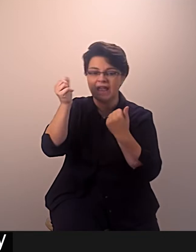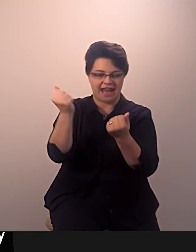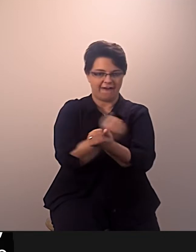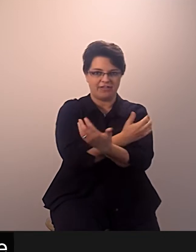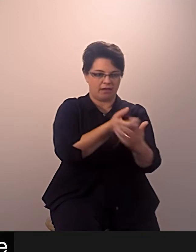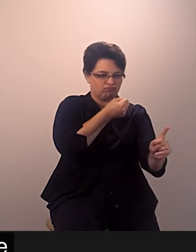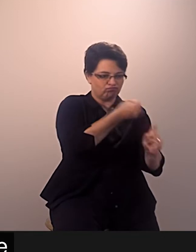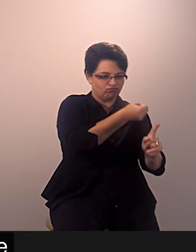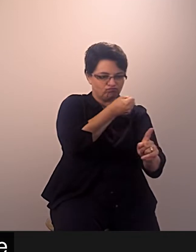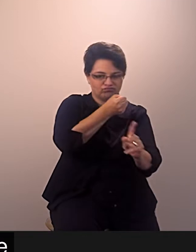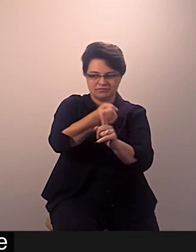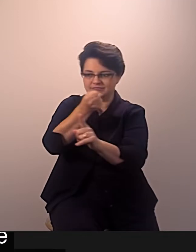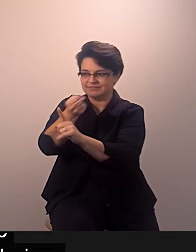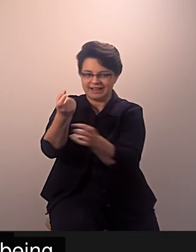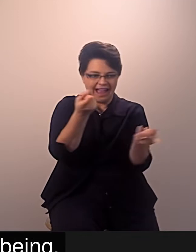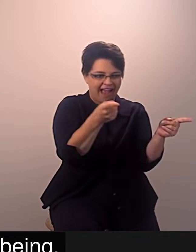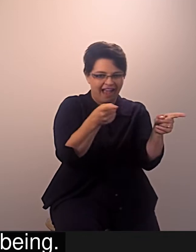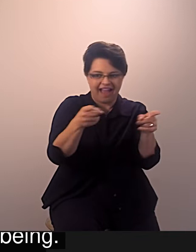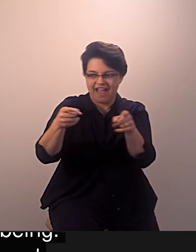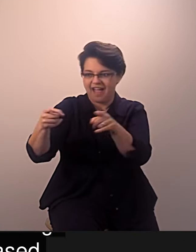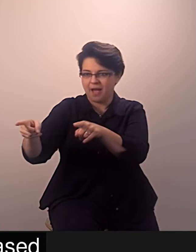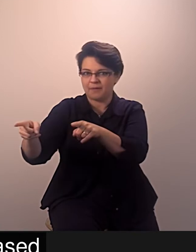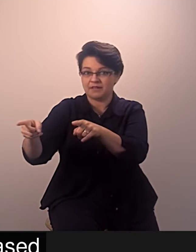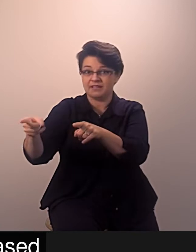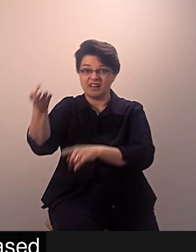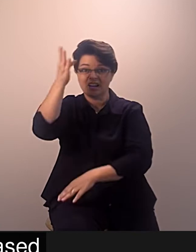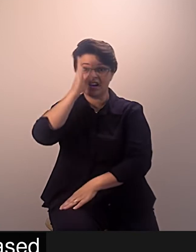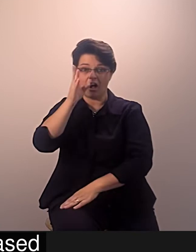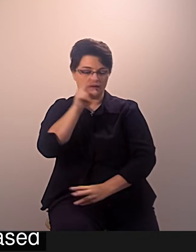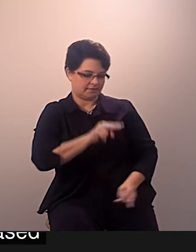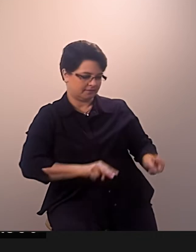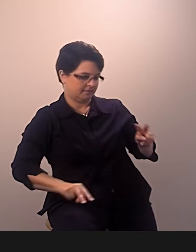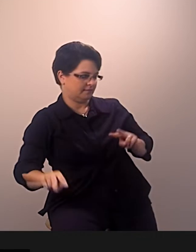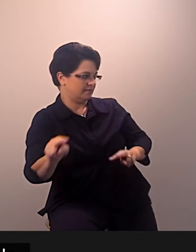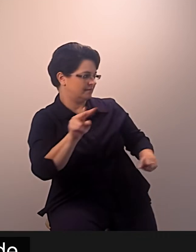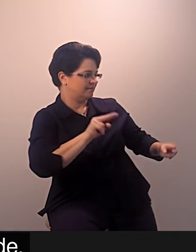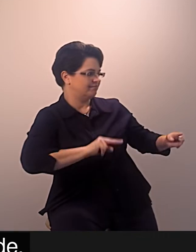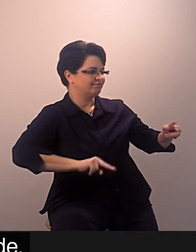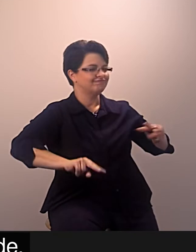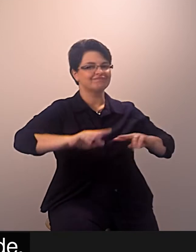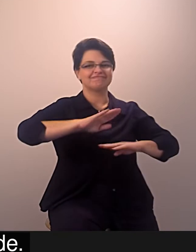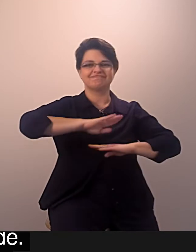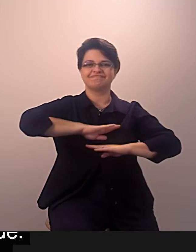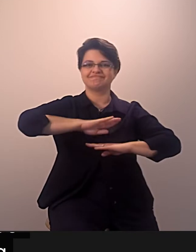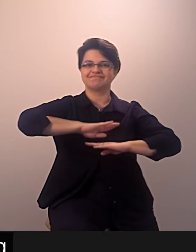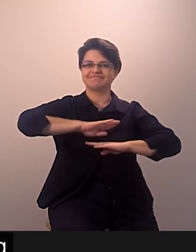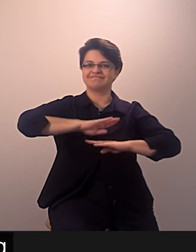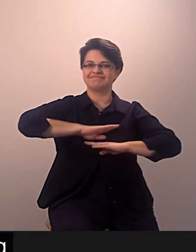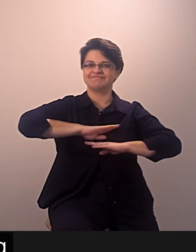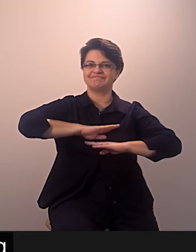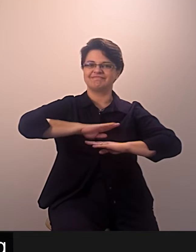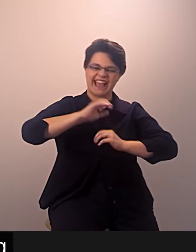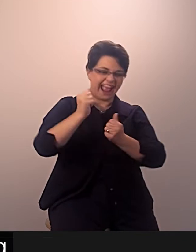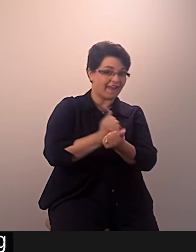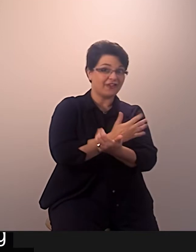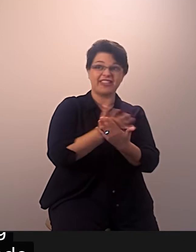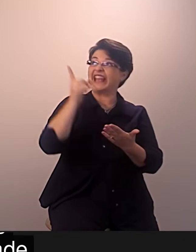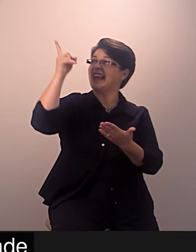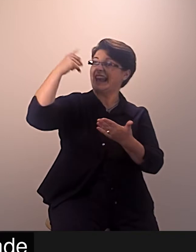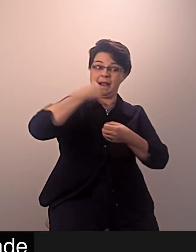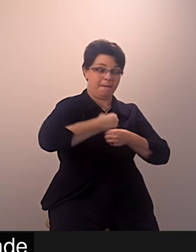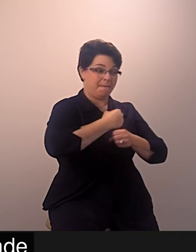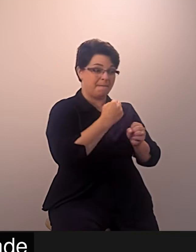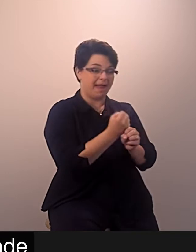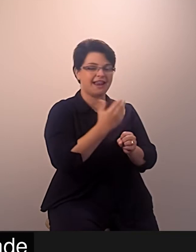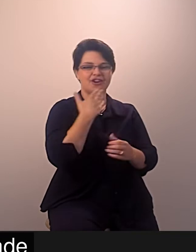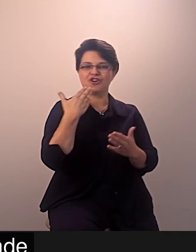being. God was pleased with all that He made. Everything that God made was good.